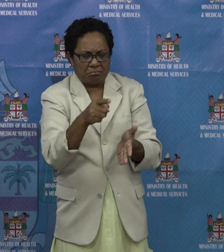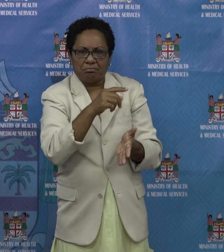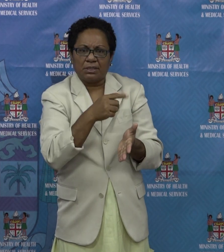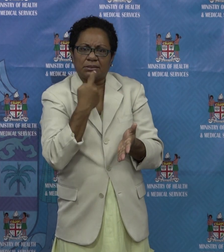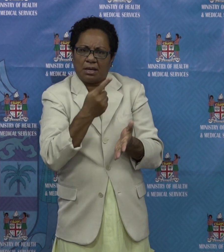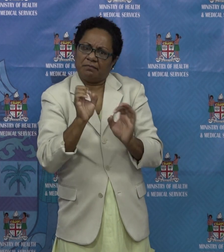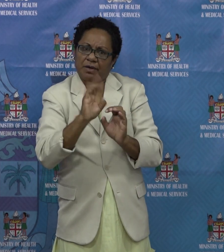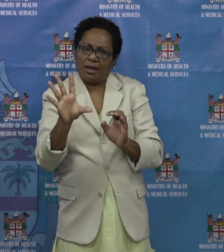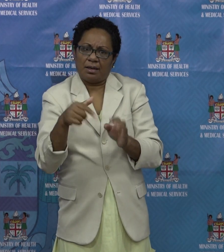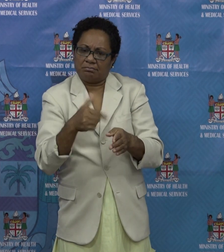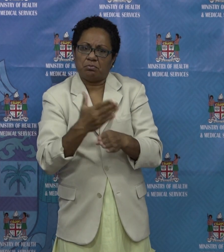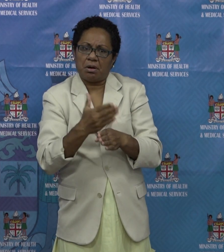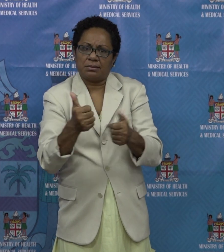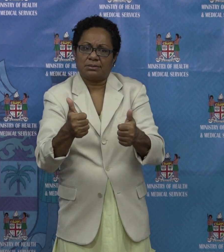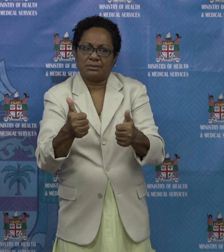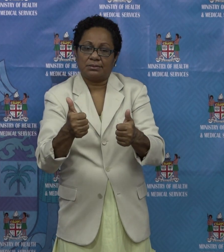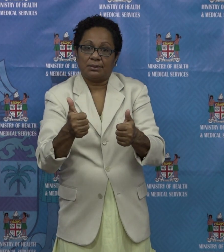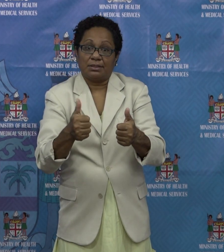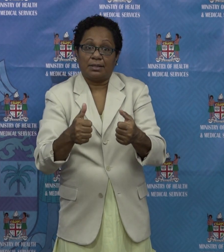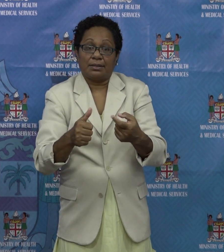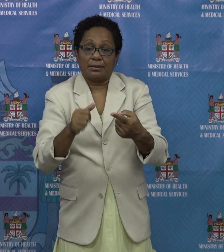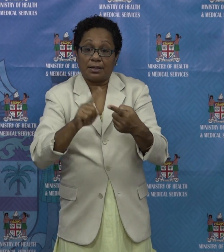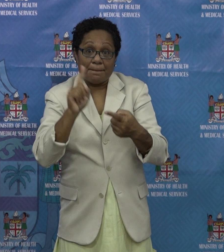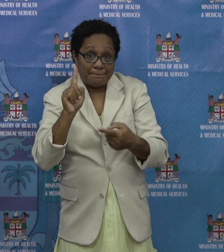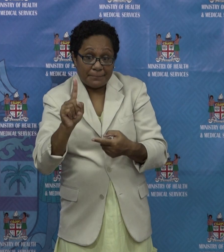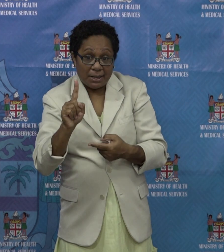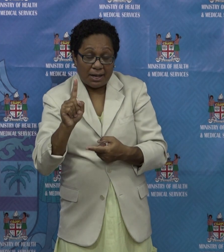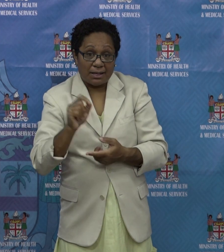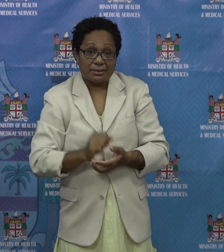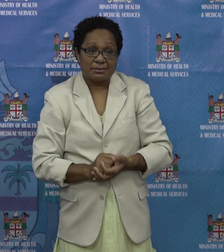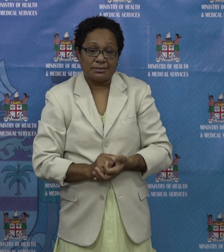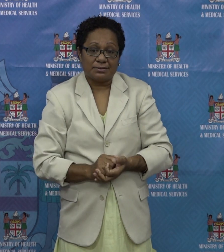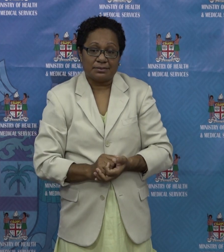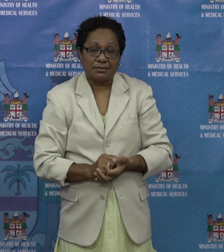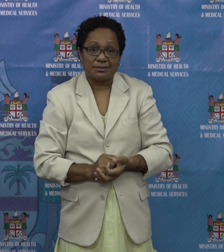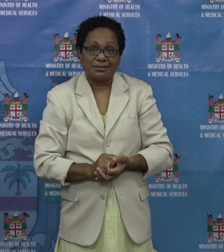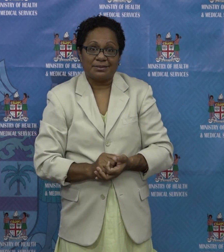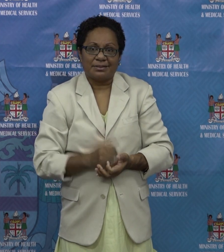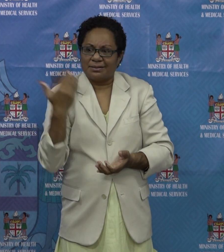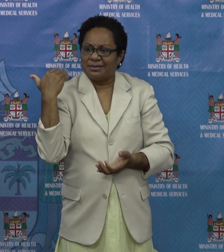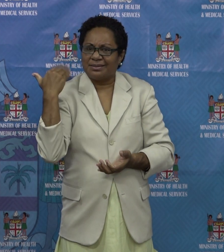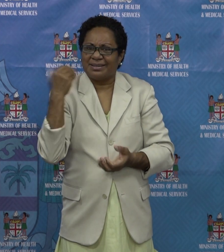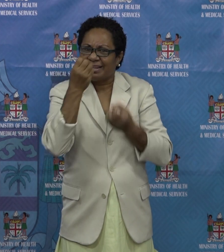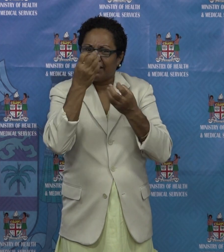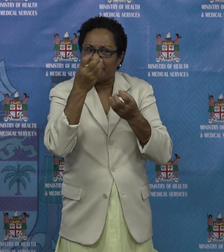What I do know was that in the initial data that came